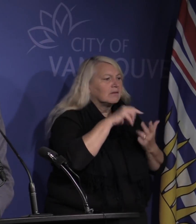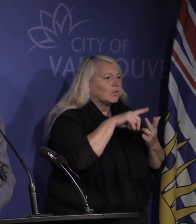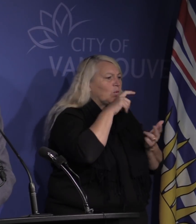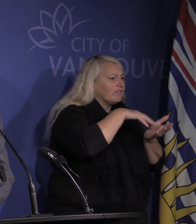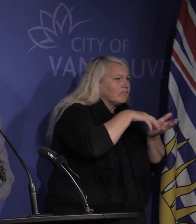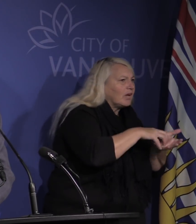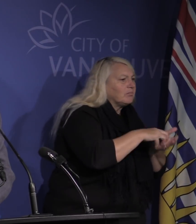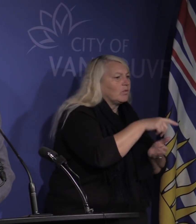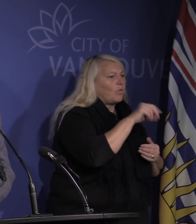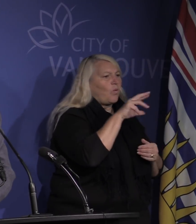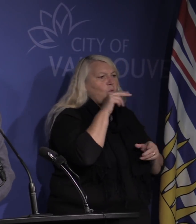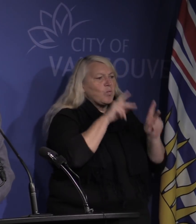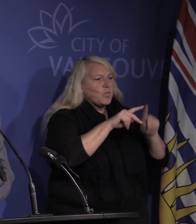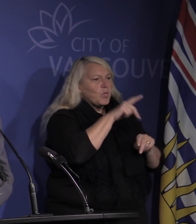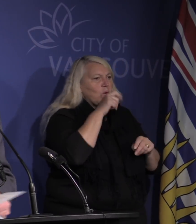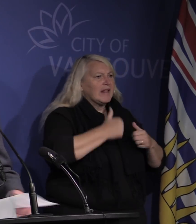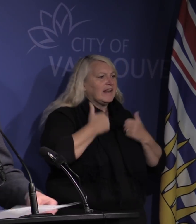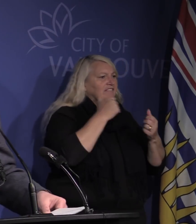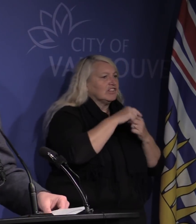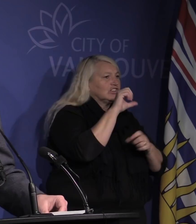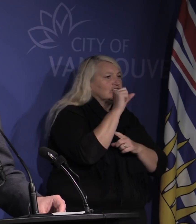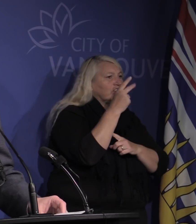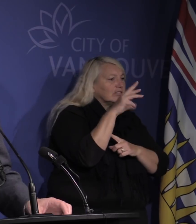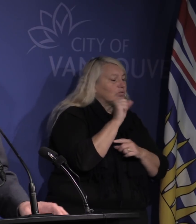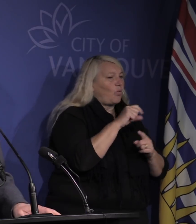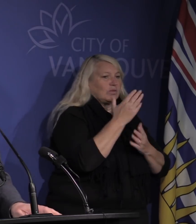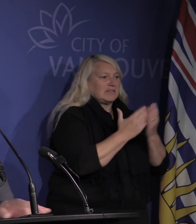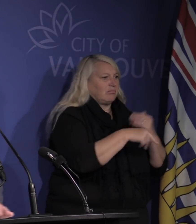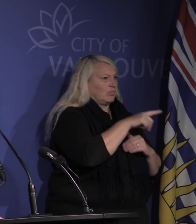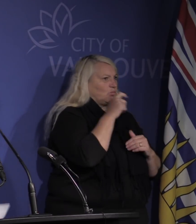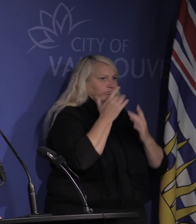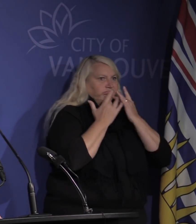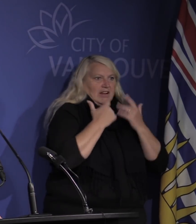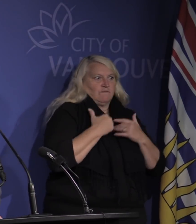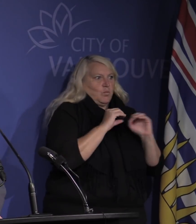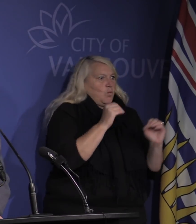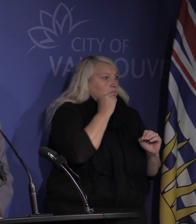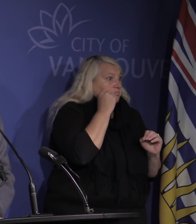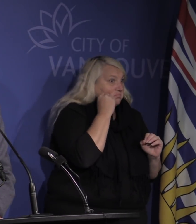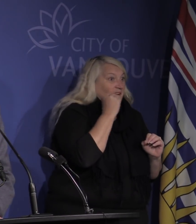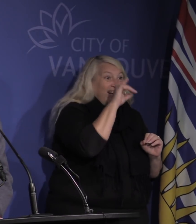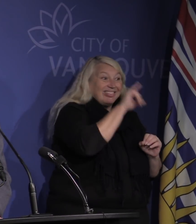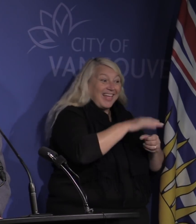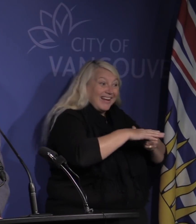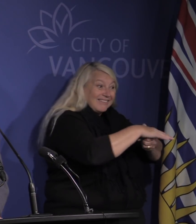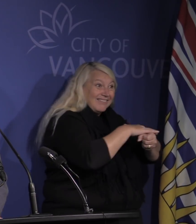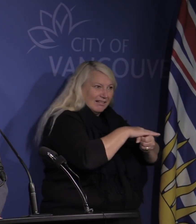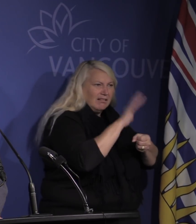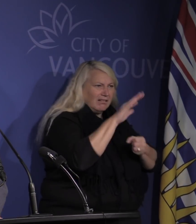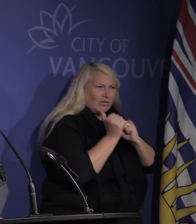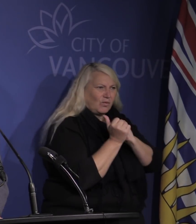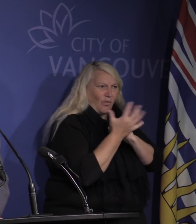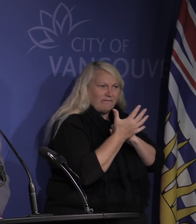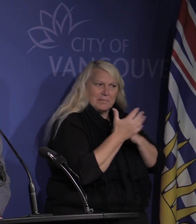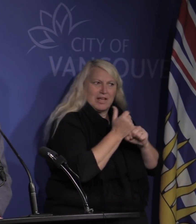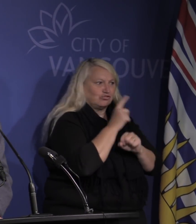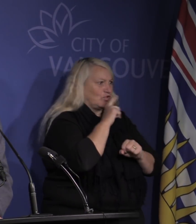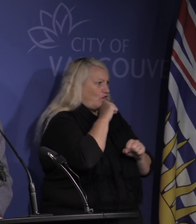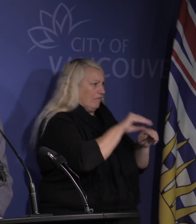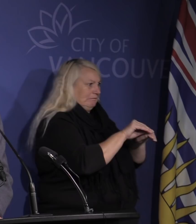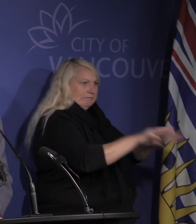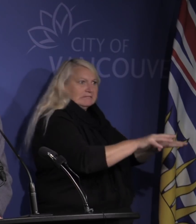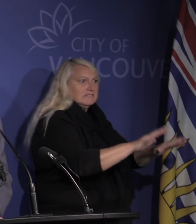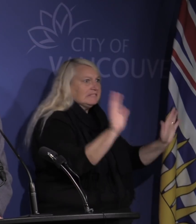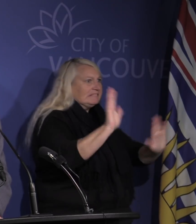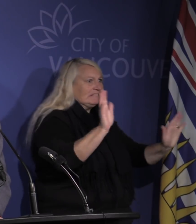well as those living in shelters, underhoused, or homeless in our city. First, we need to keep COVID-19 out of these communities for as long